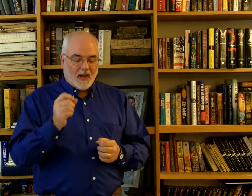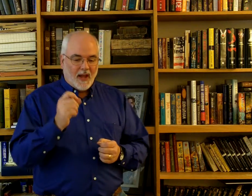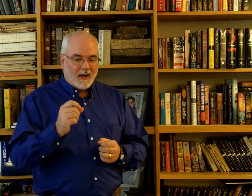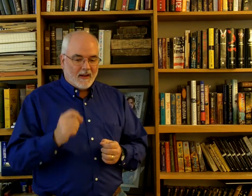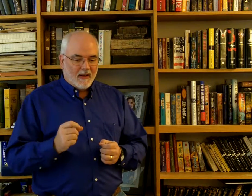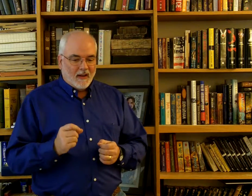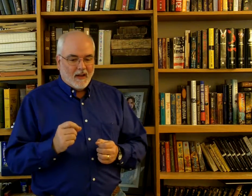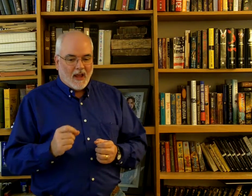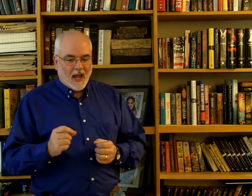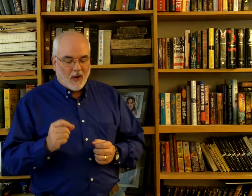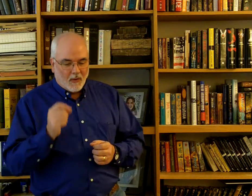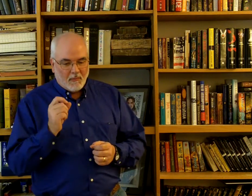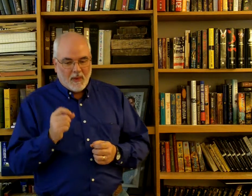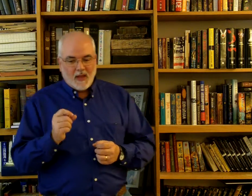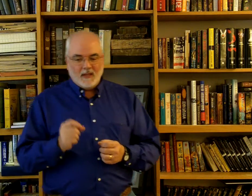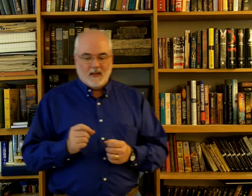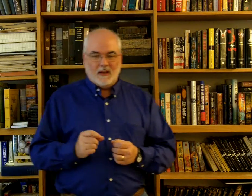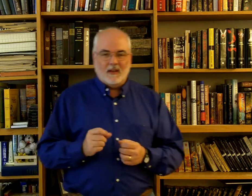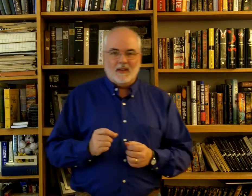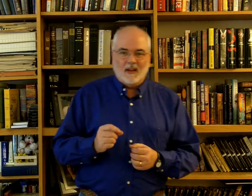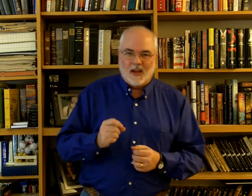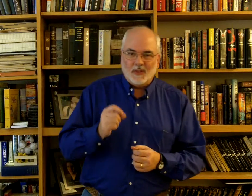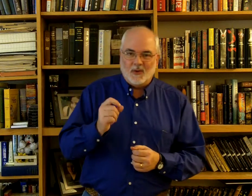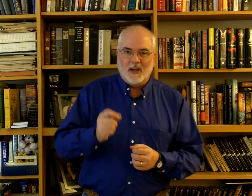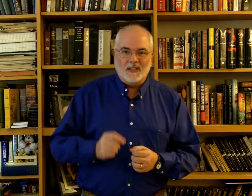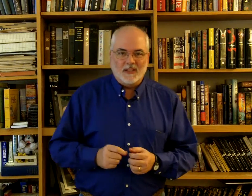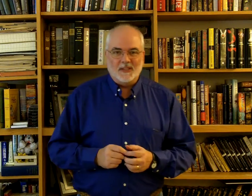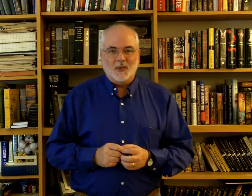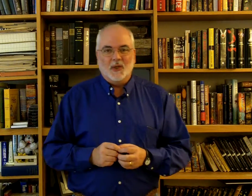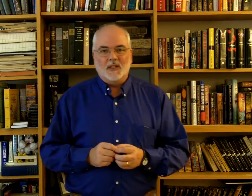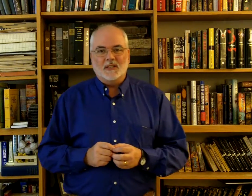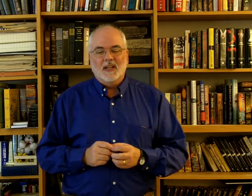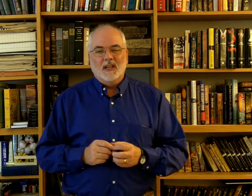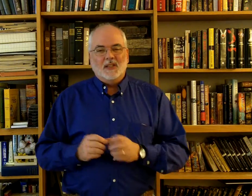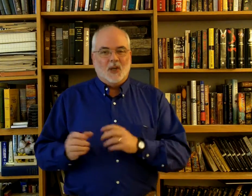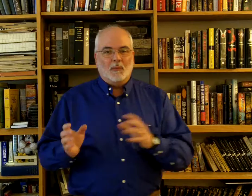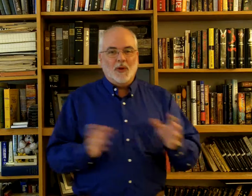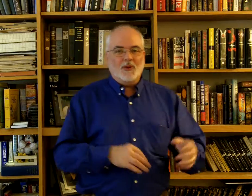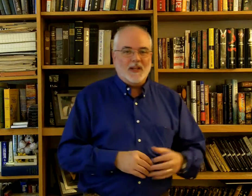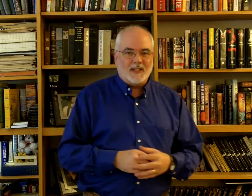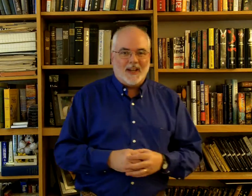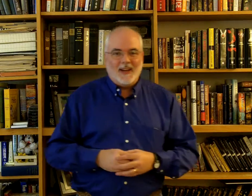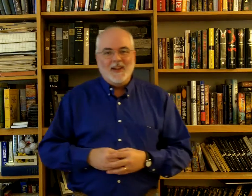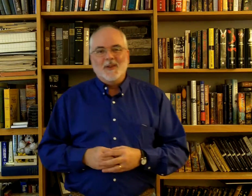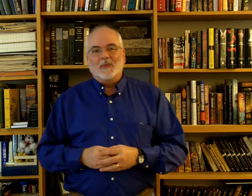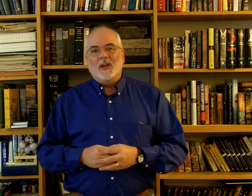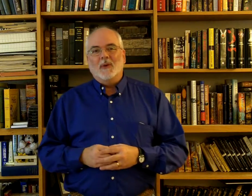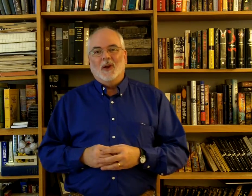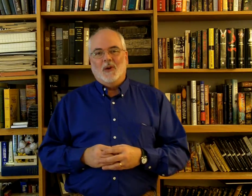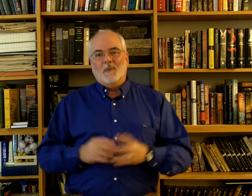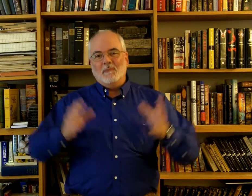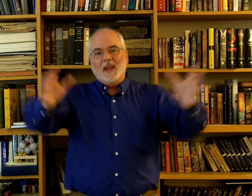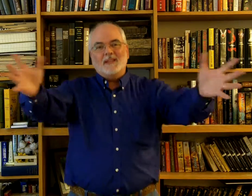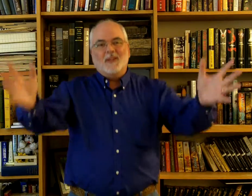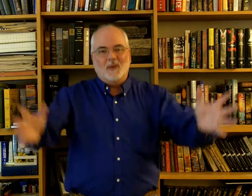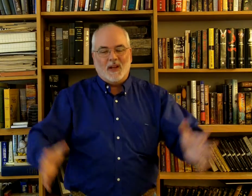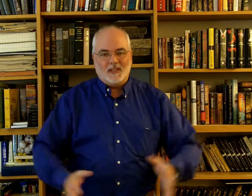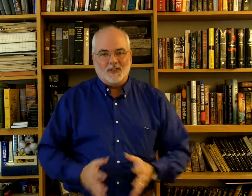forget how amazing God's grace is to us. So preaching aside, here we go. Amazing grace. Just